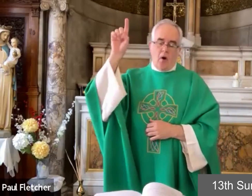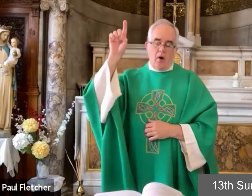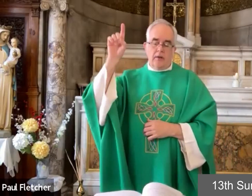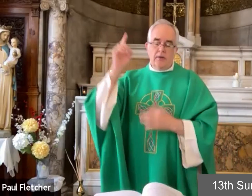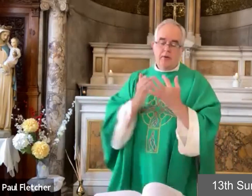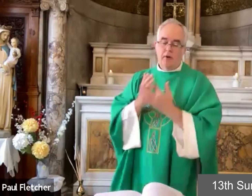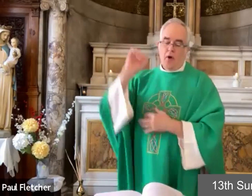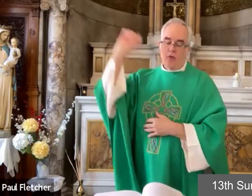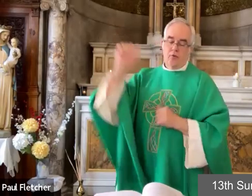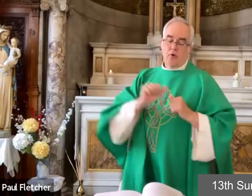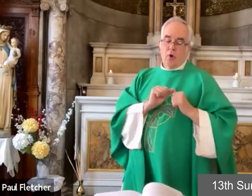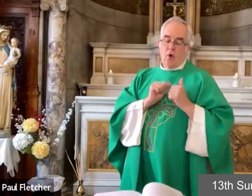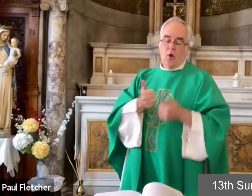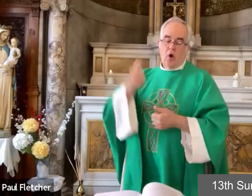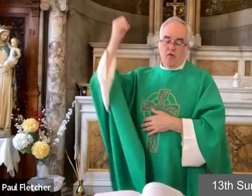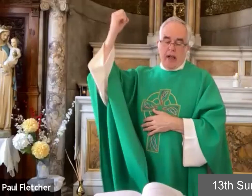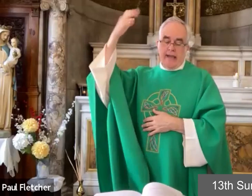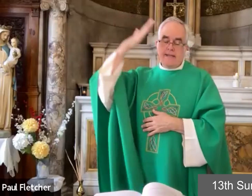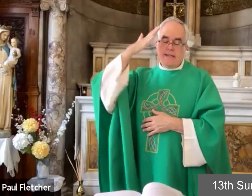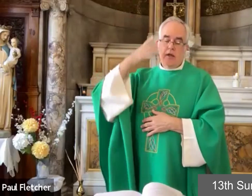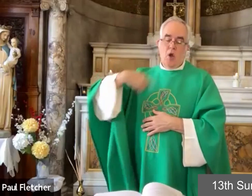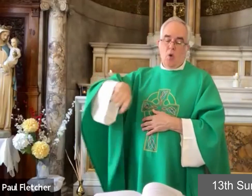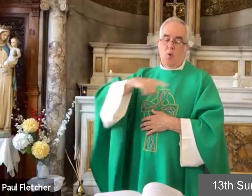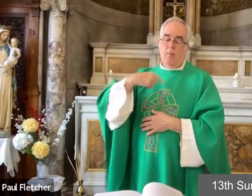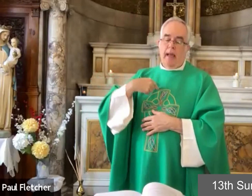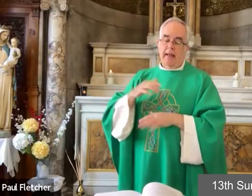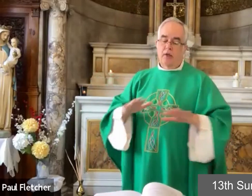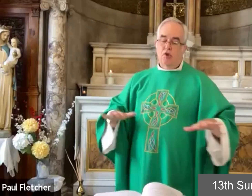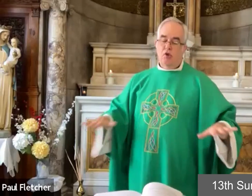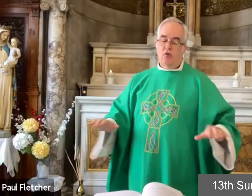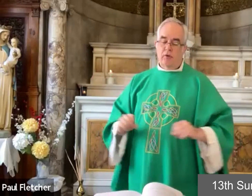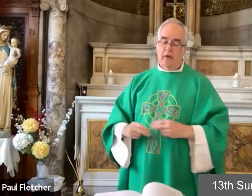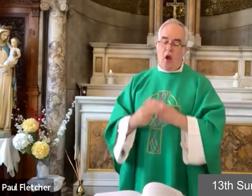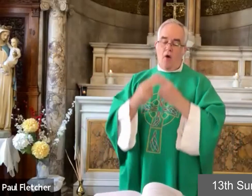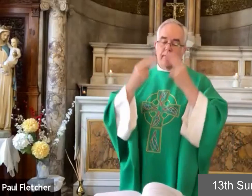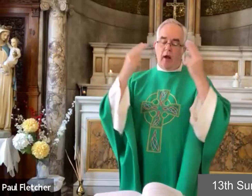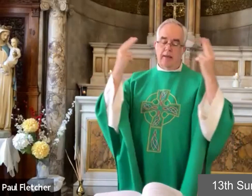God, through your grace, you make us children of light.